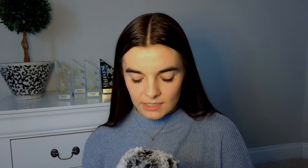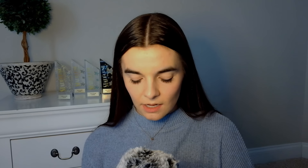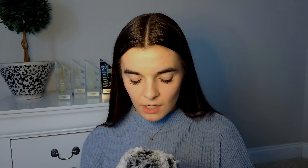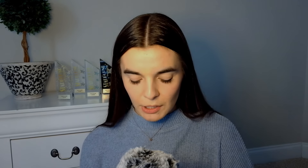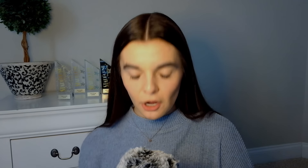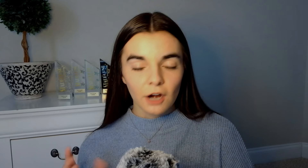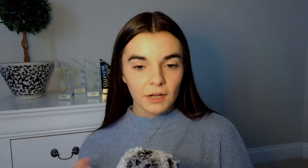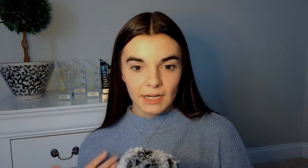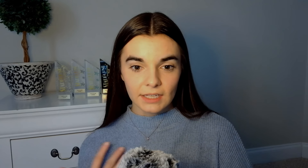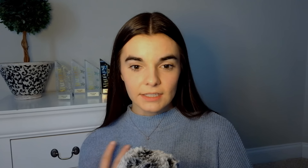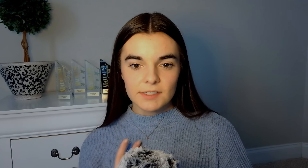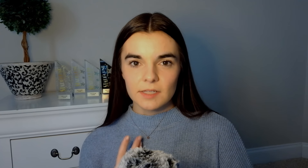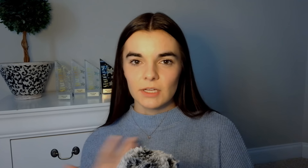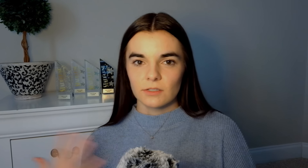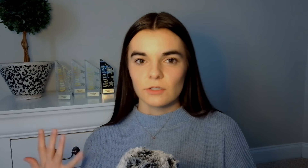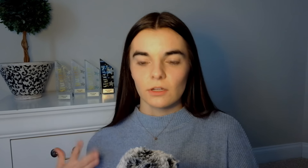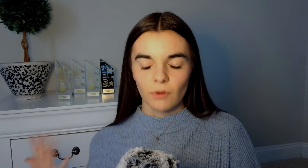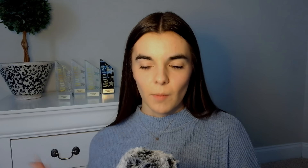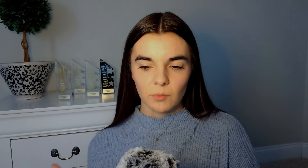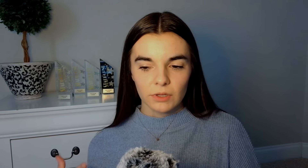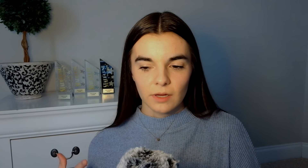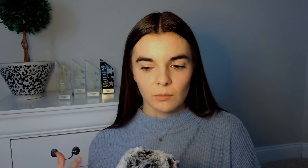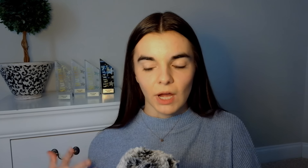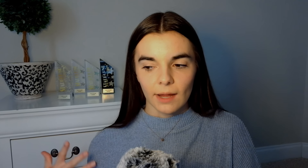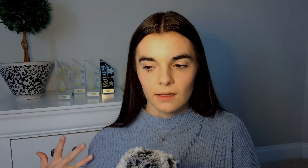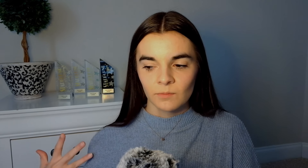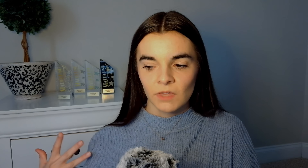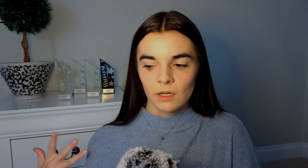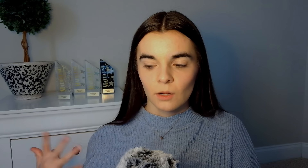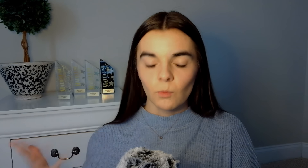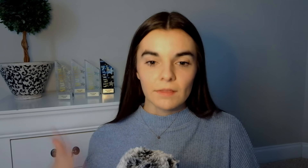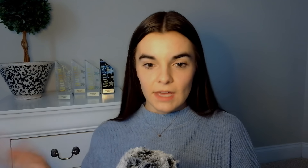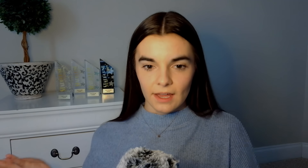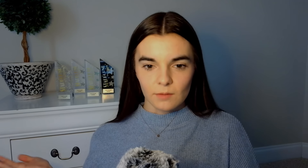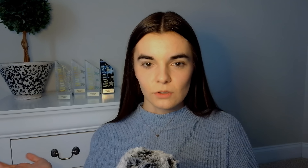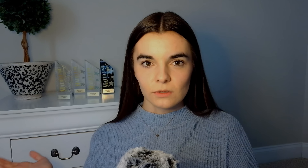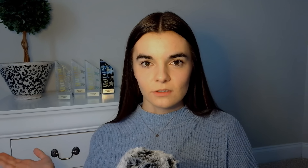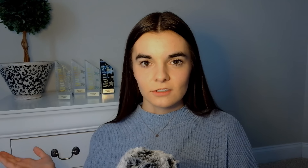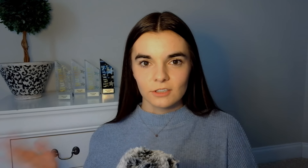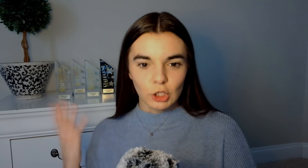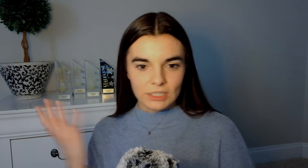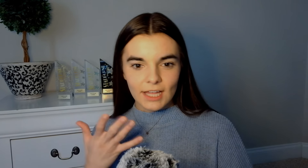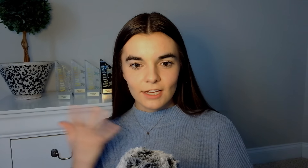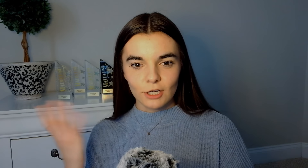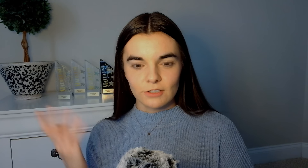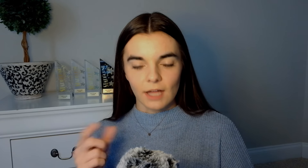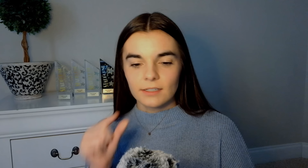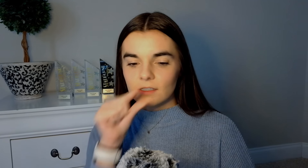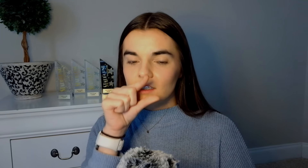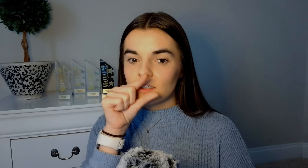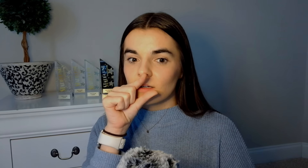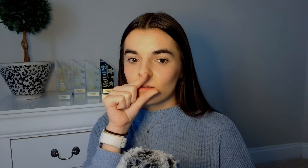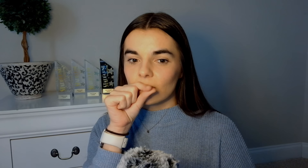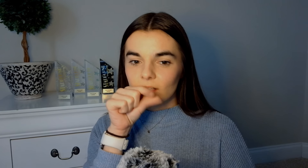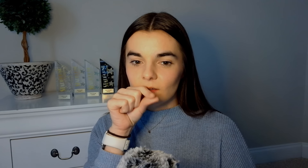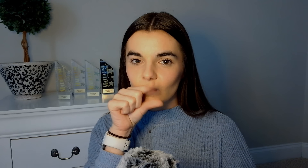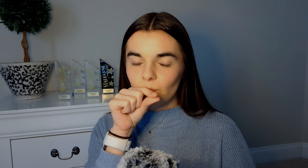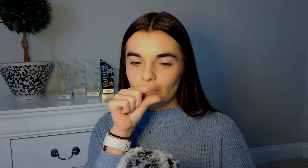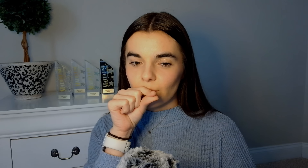sounds are kind of easy because you can remember them by what the animal looks like or does. So